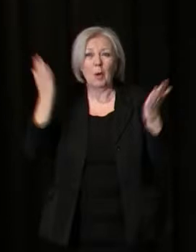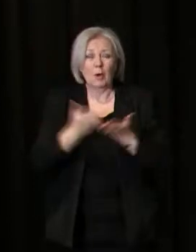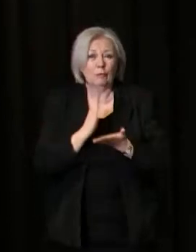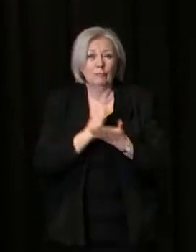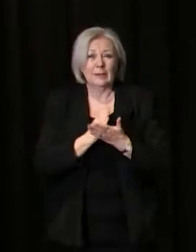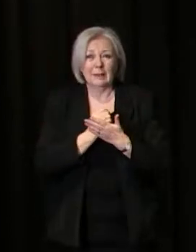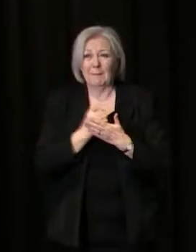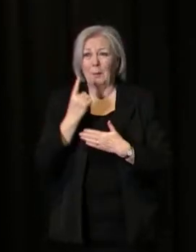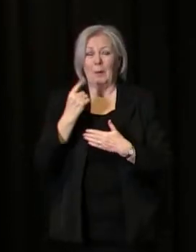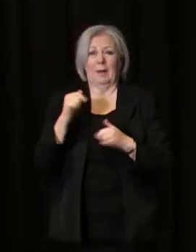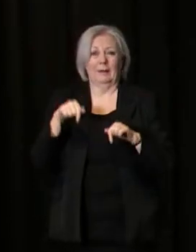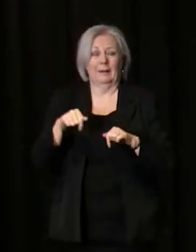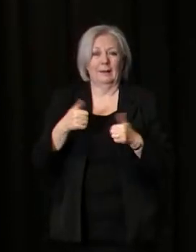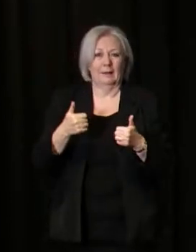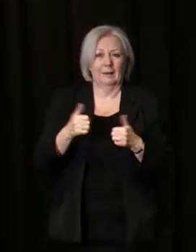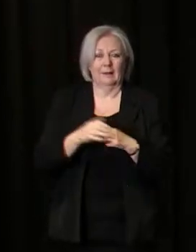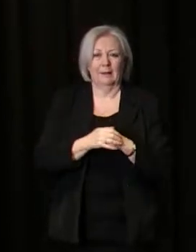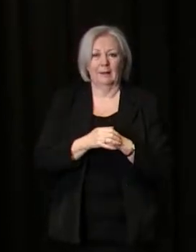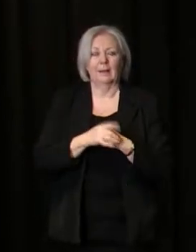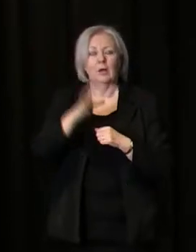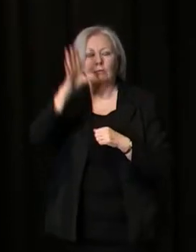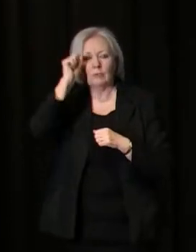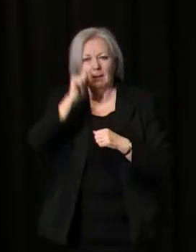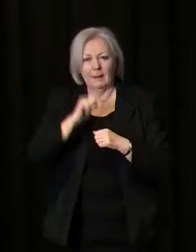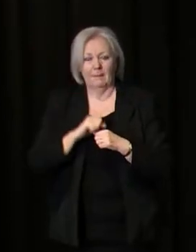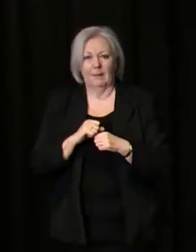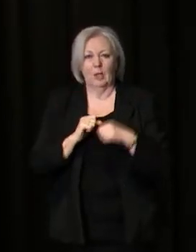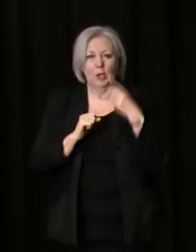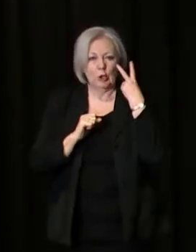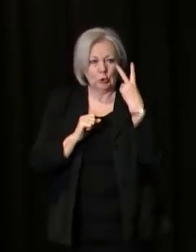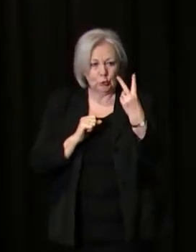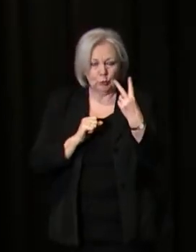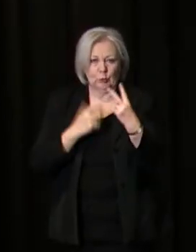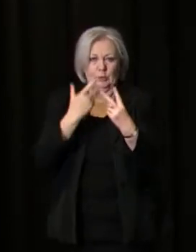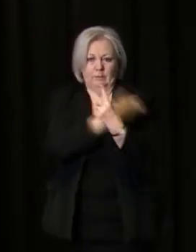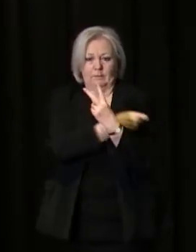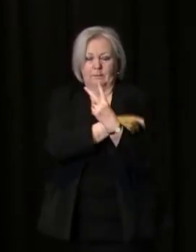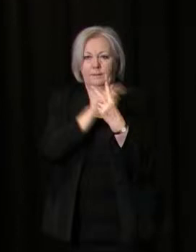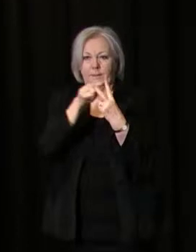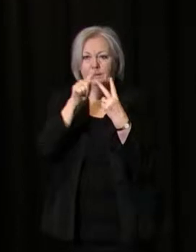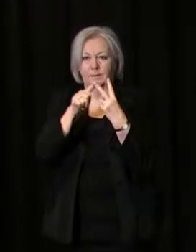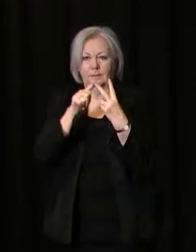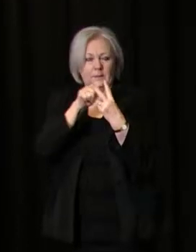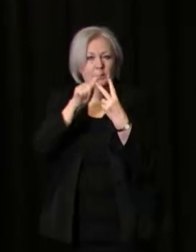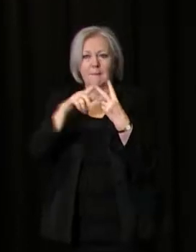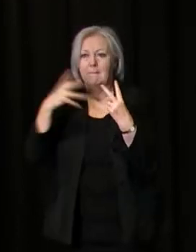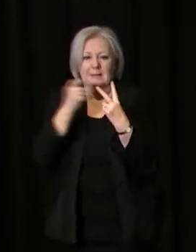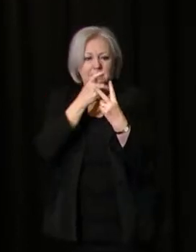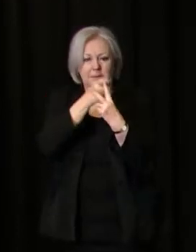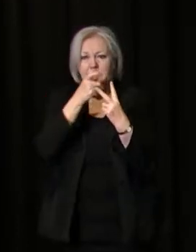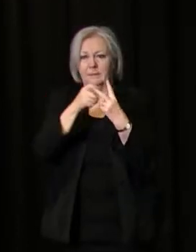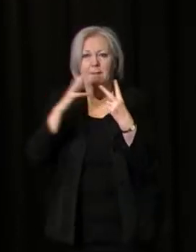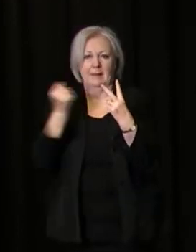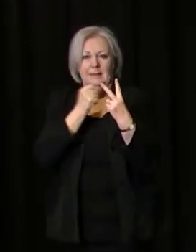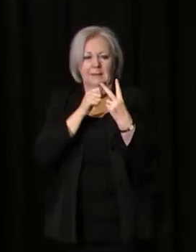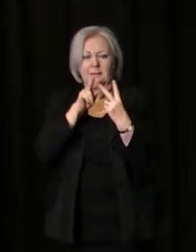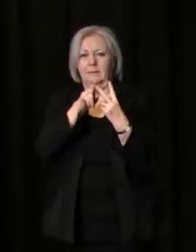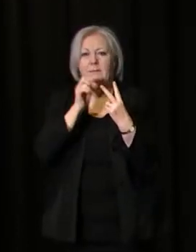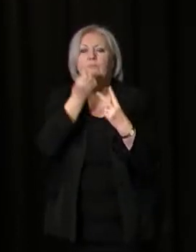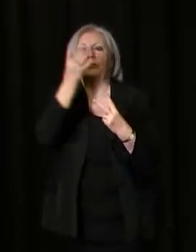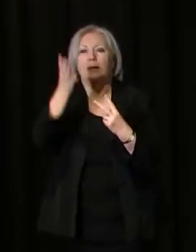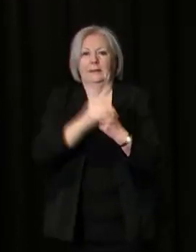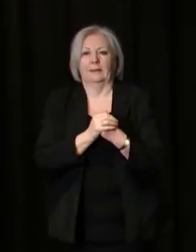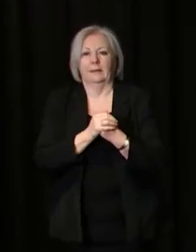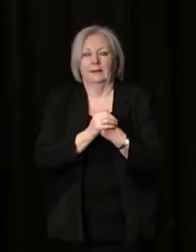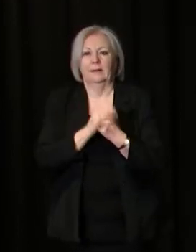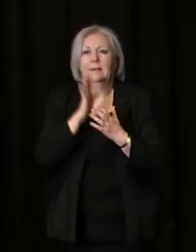no rules are as effective as two doses of one of these COVID-19 vaccines. It's as good as it gets when we start pushing